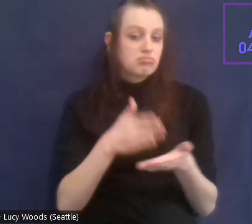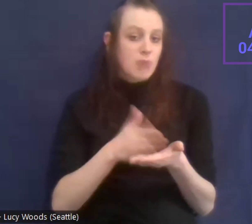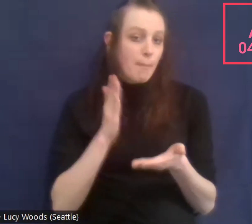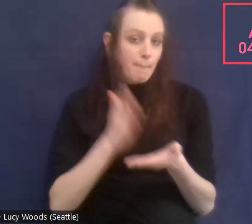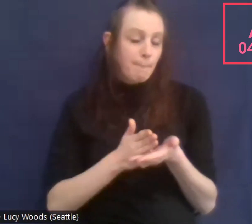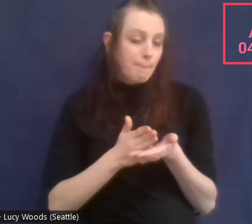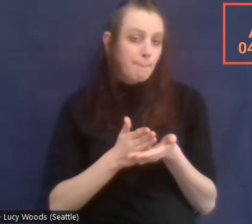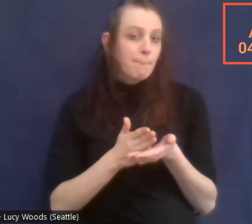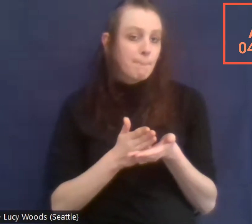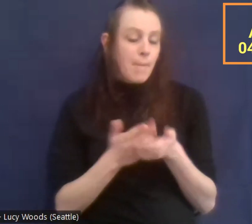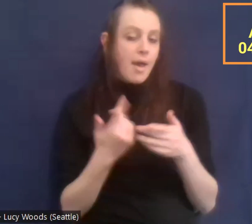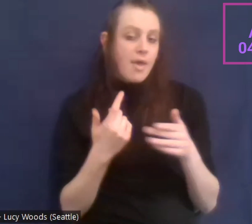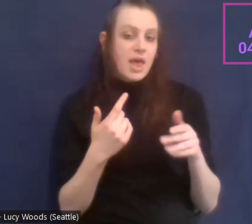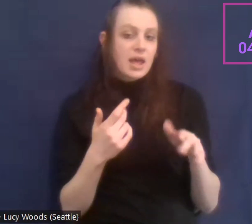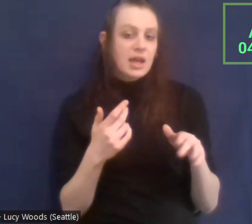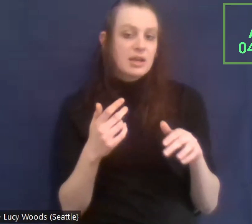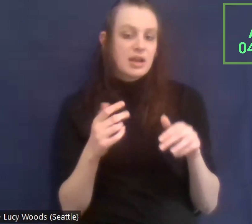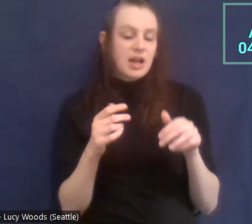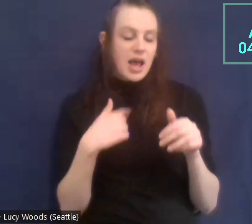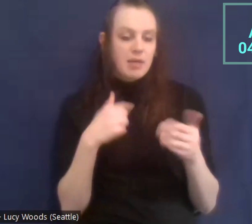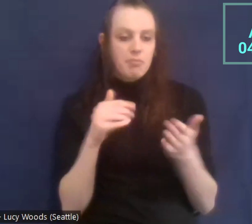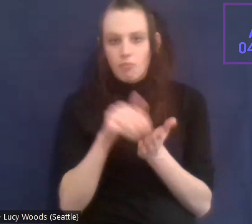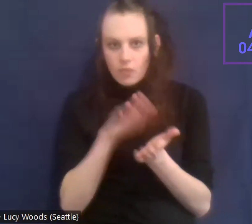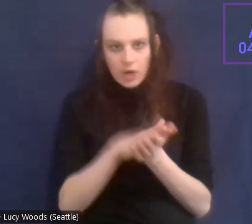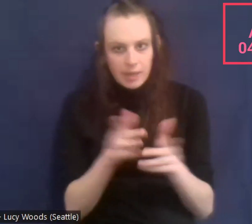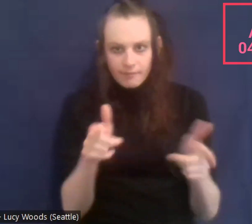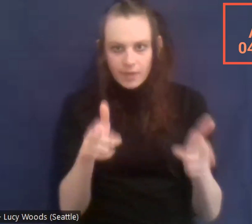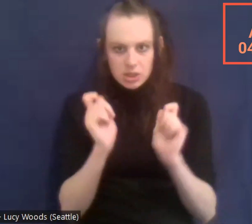know, because I didn't have,